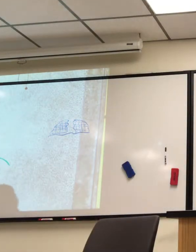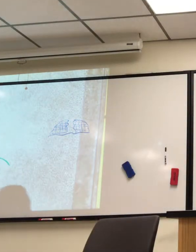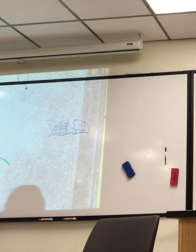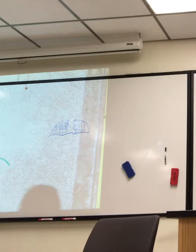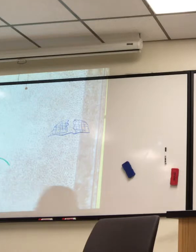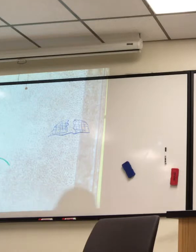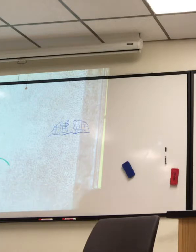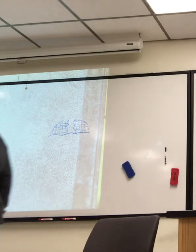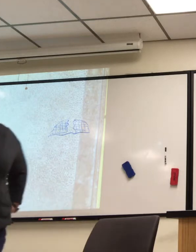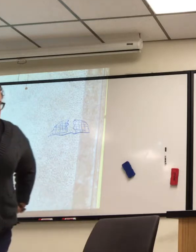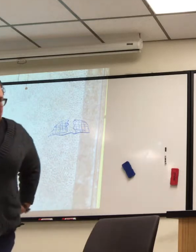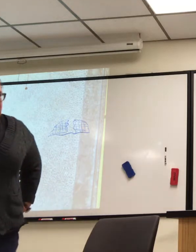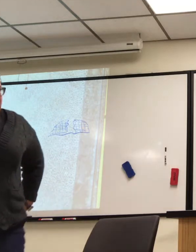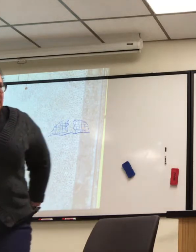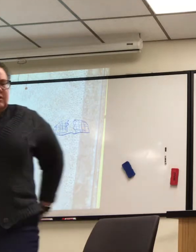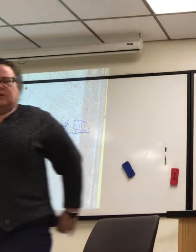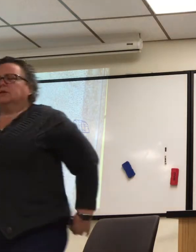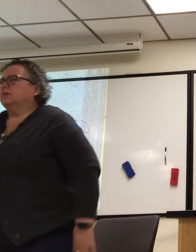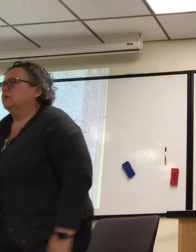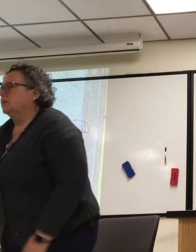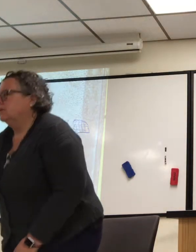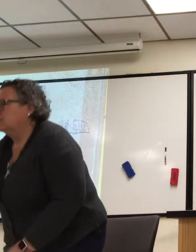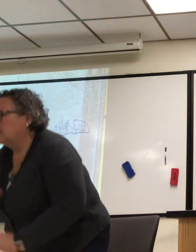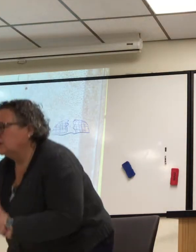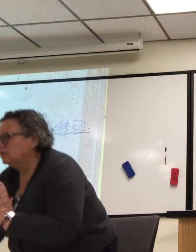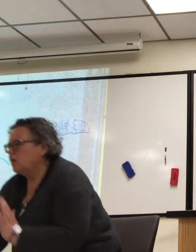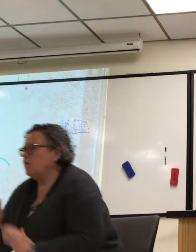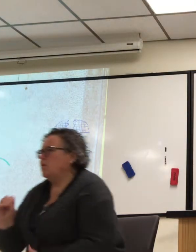I have occipital bone next.